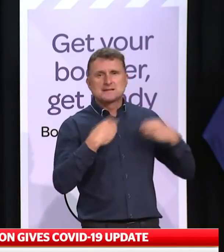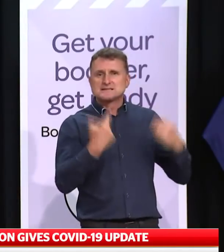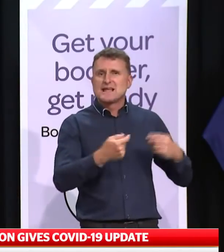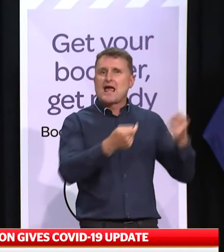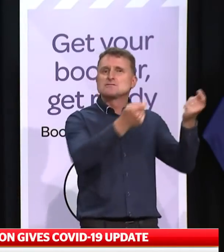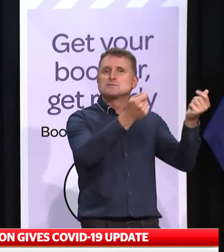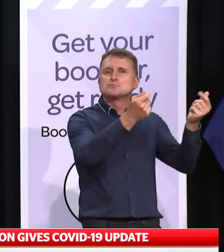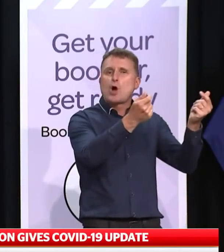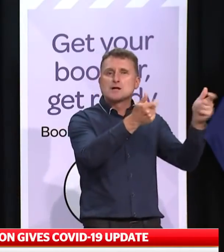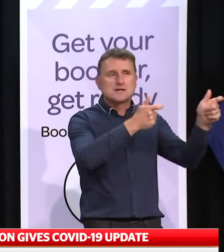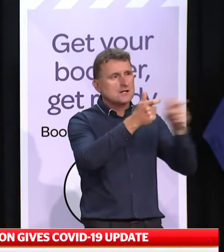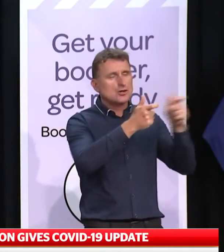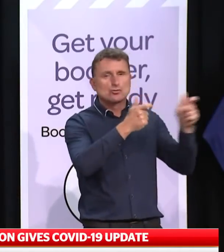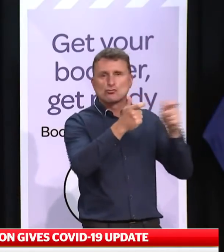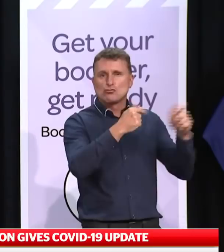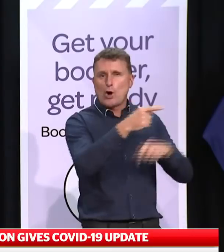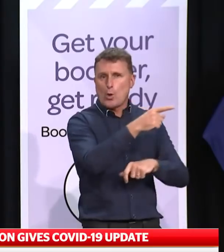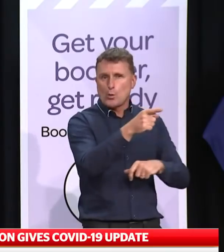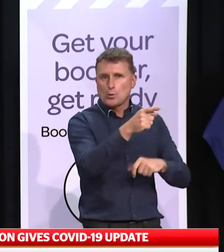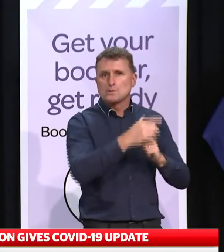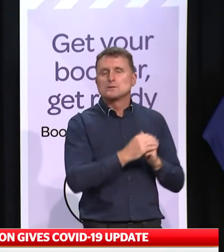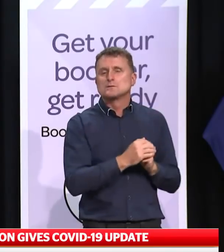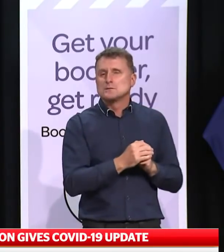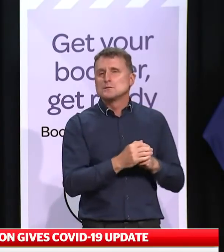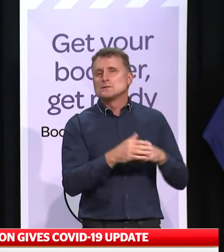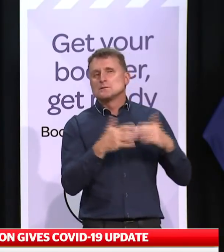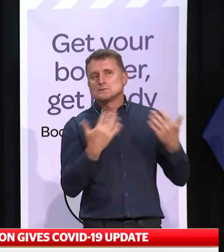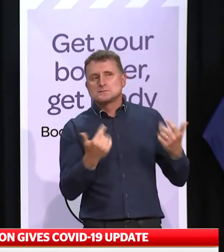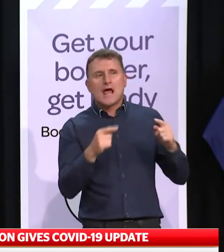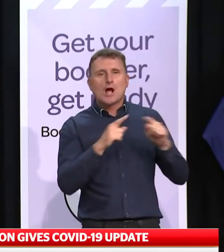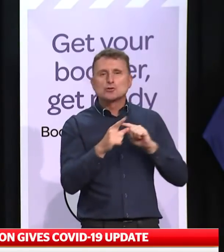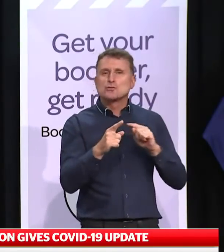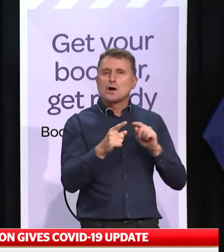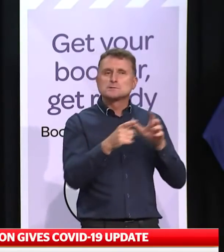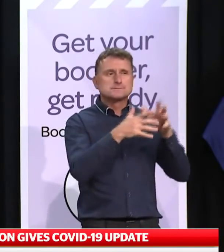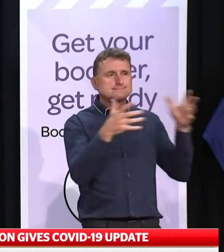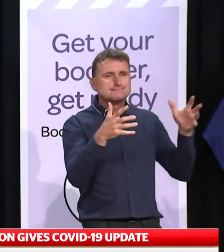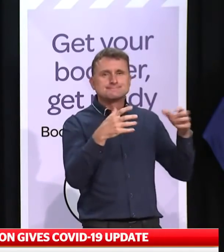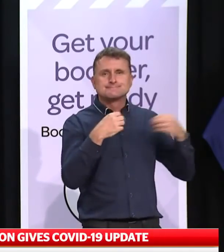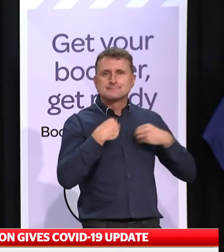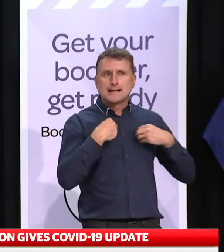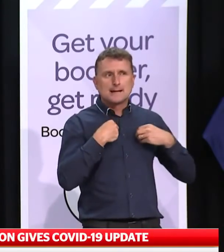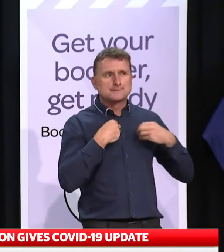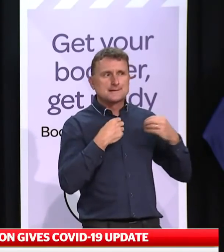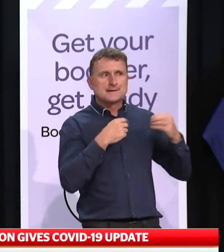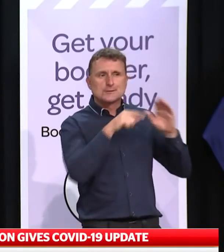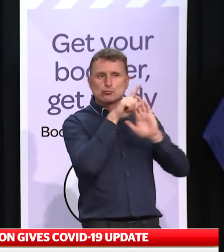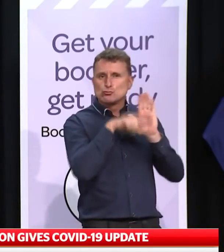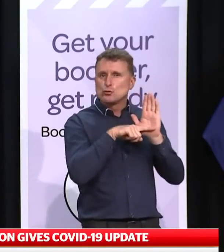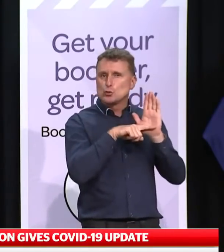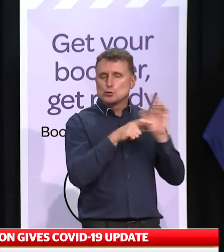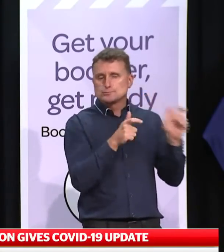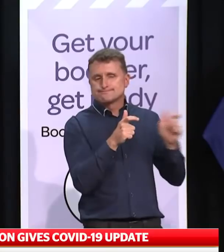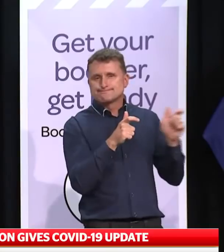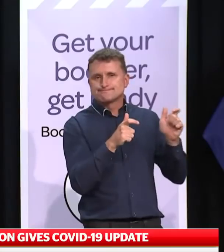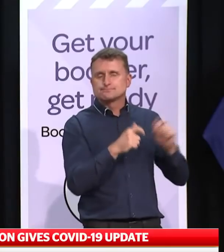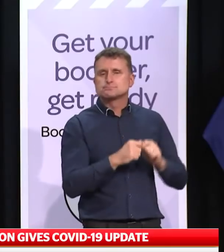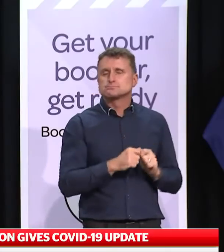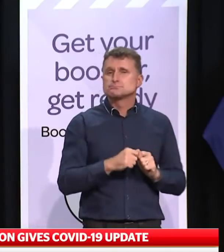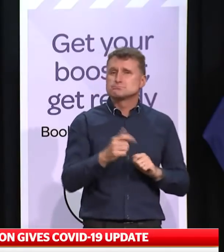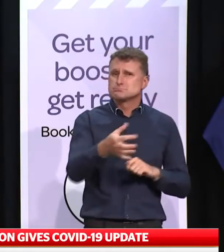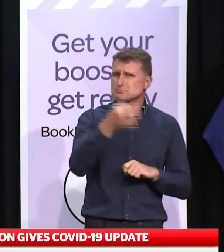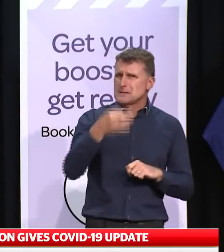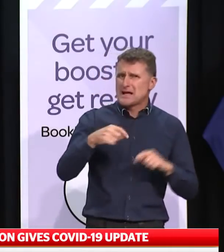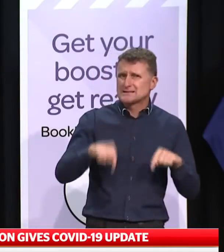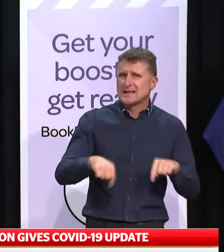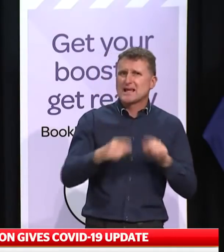to tighten up on the monopolies. How much of a factor here do you think building